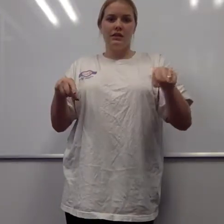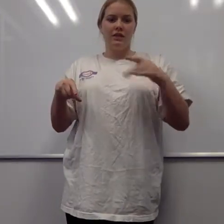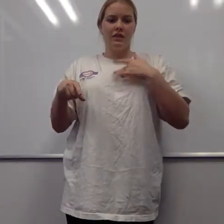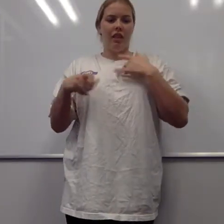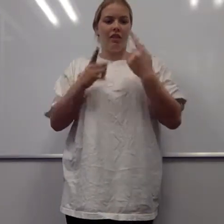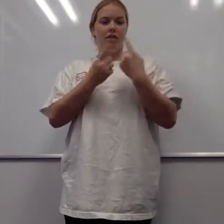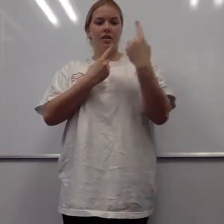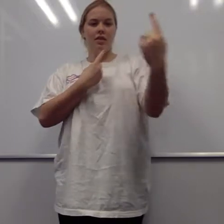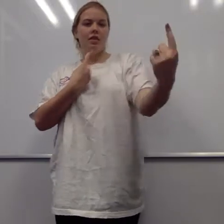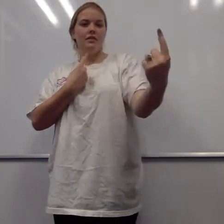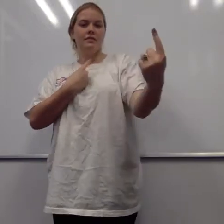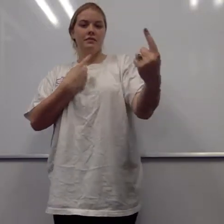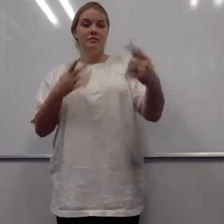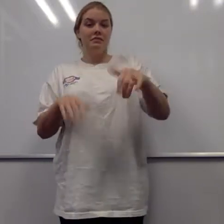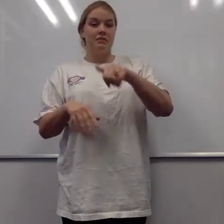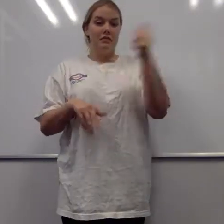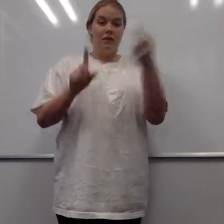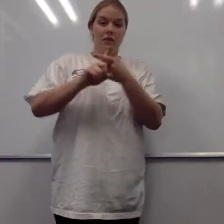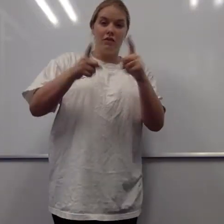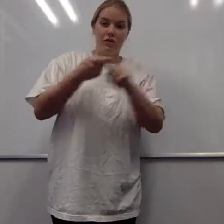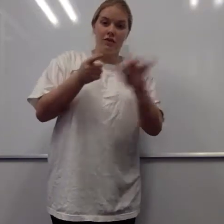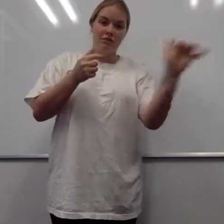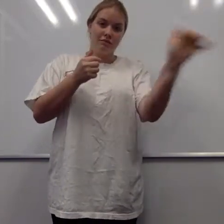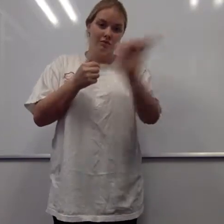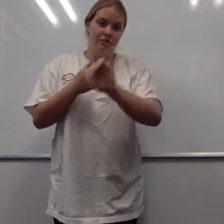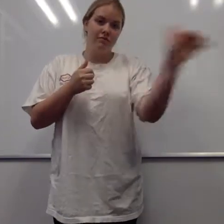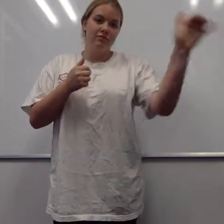I wasn't alone. My friends, they struggled with this too.